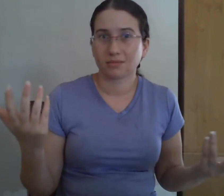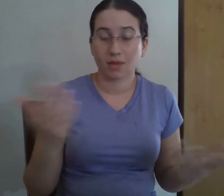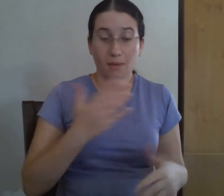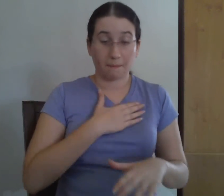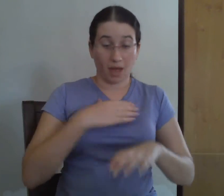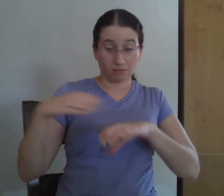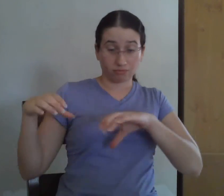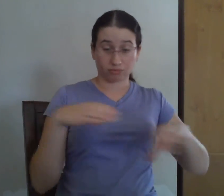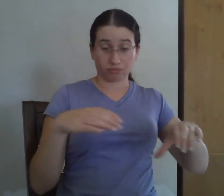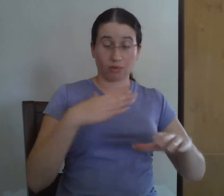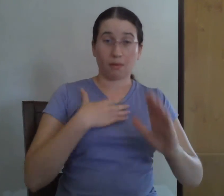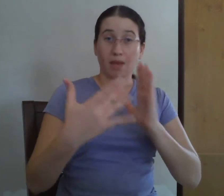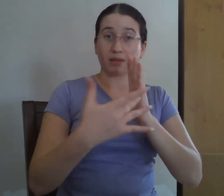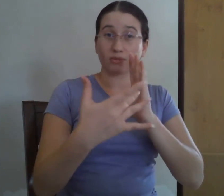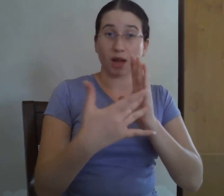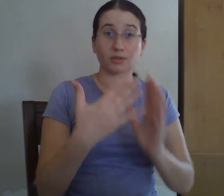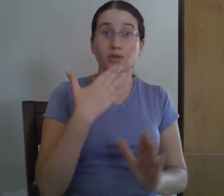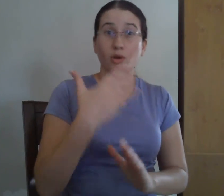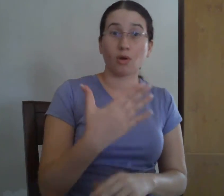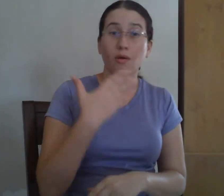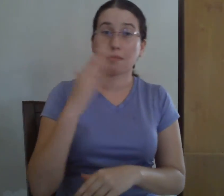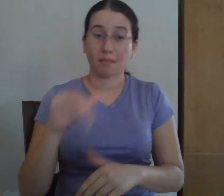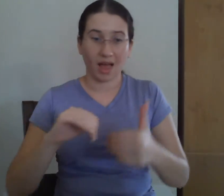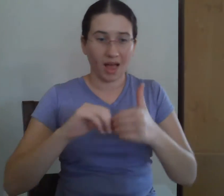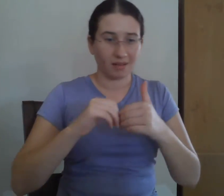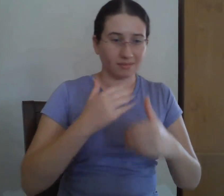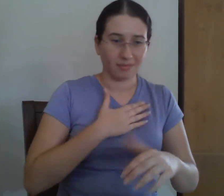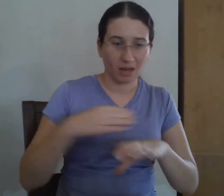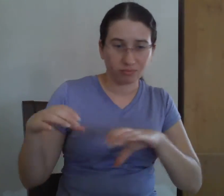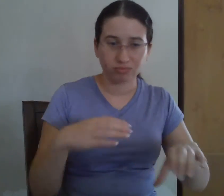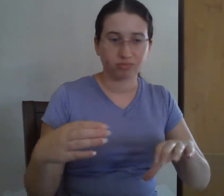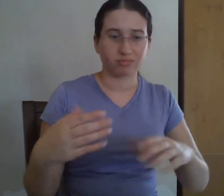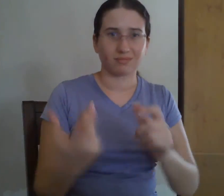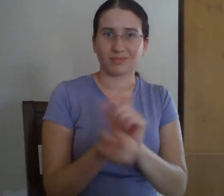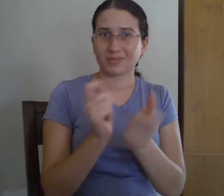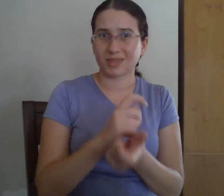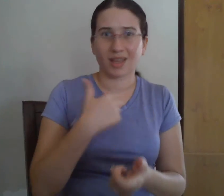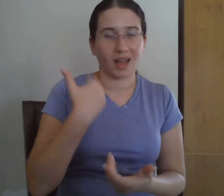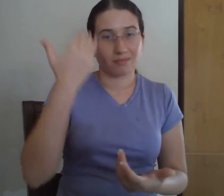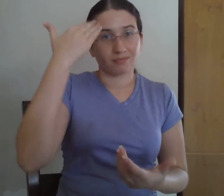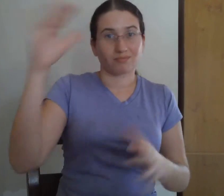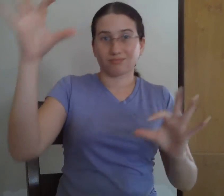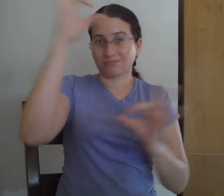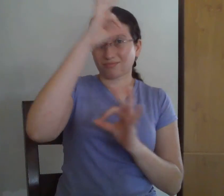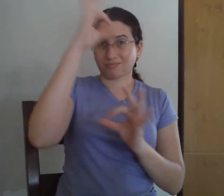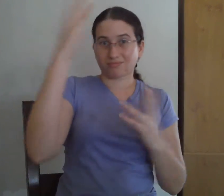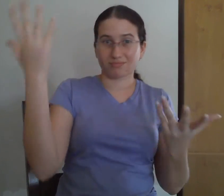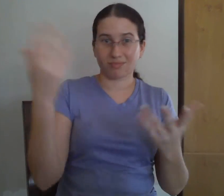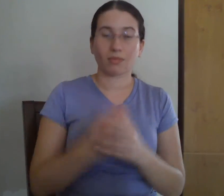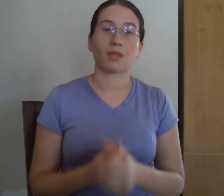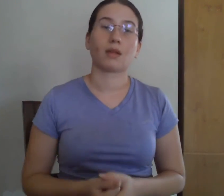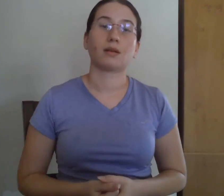Illustrate differently? pictures. Today, districts are revamping the way they evaluate teachers, but we still give